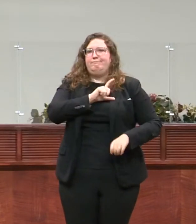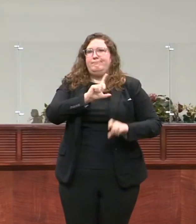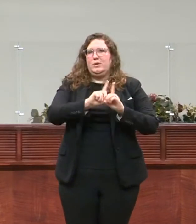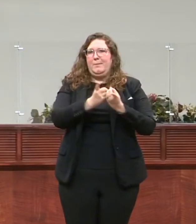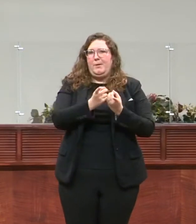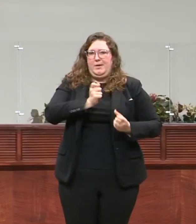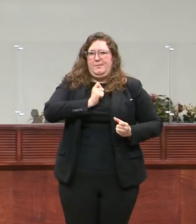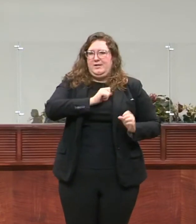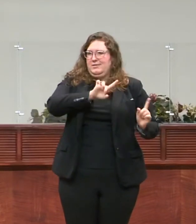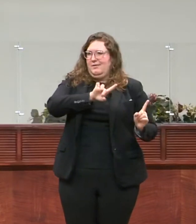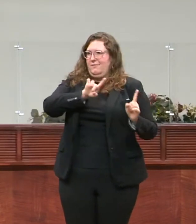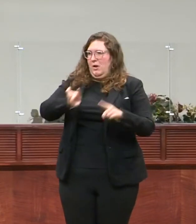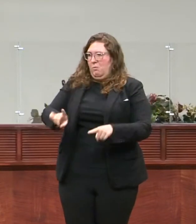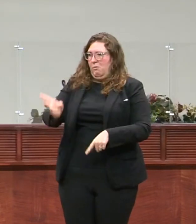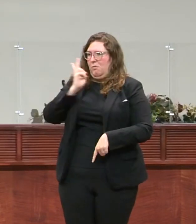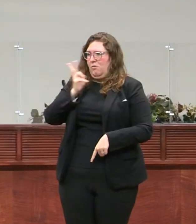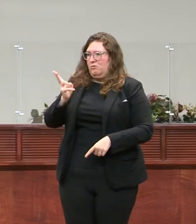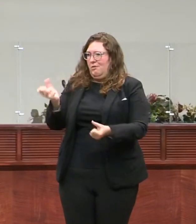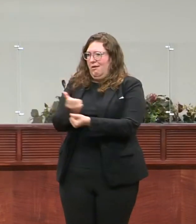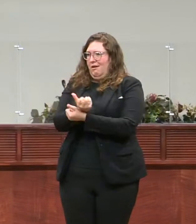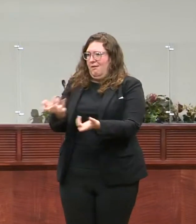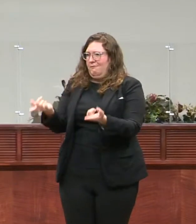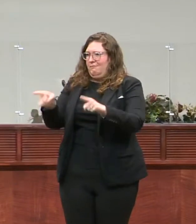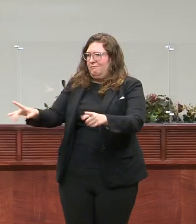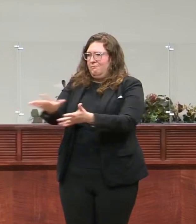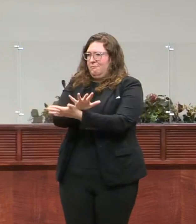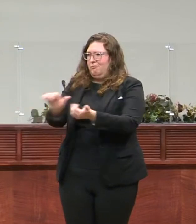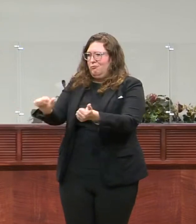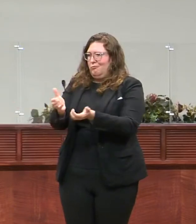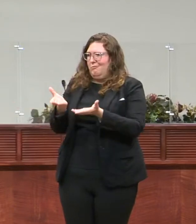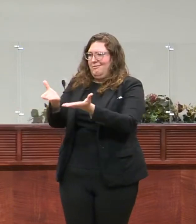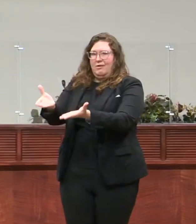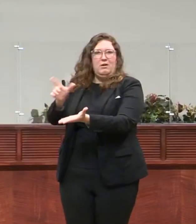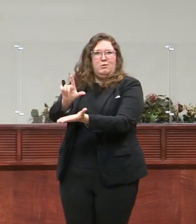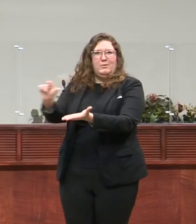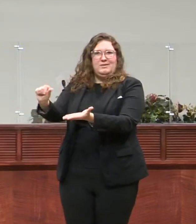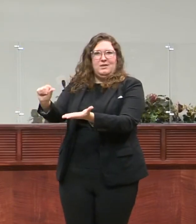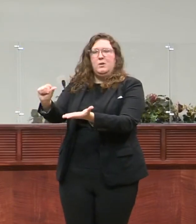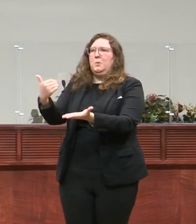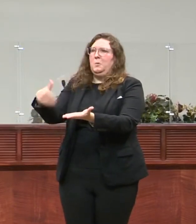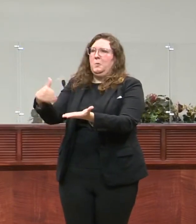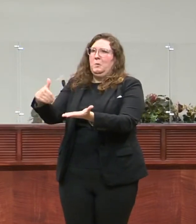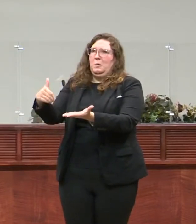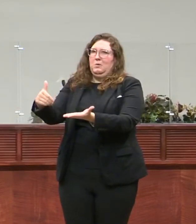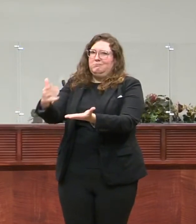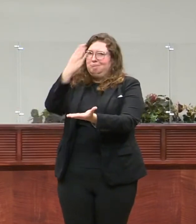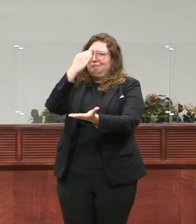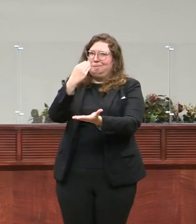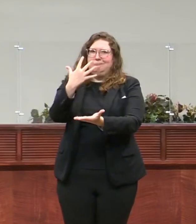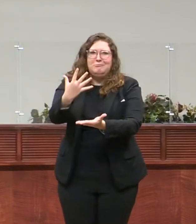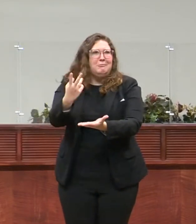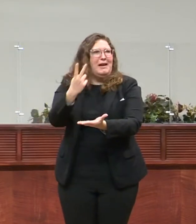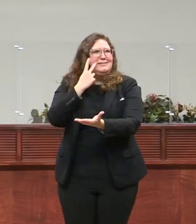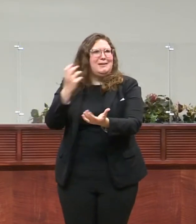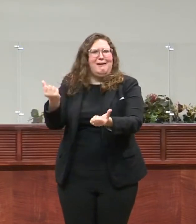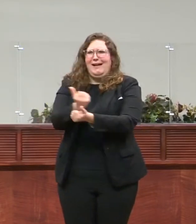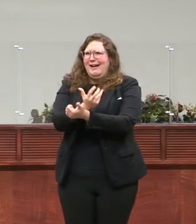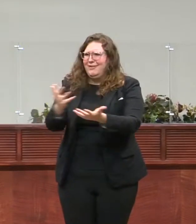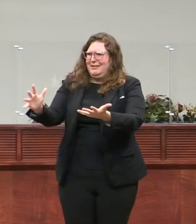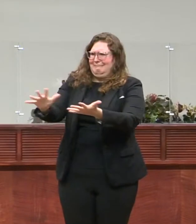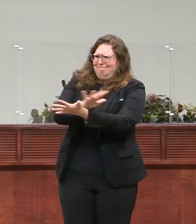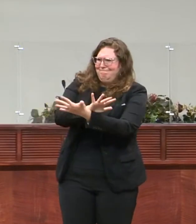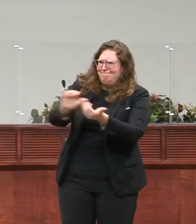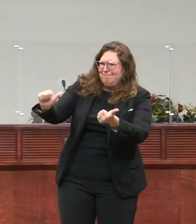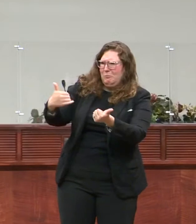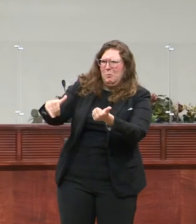the Mississippi, Louisiana area. And I can tell you I saw the devastation of Hurricane